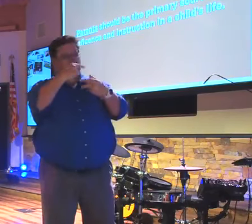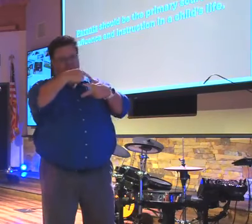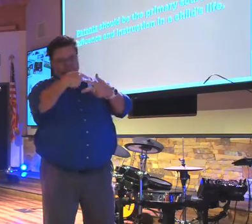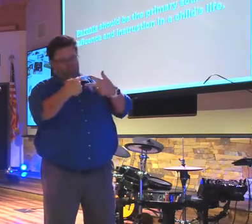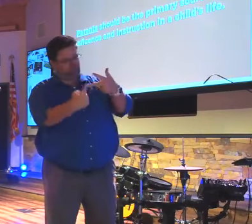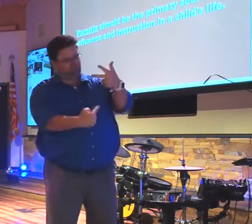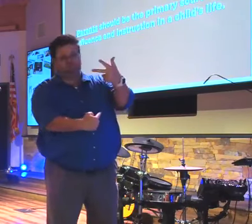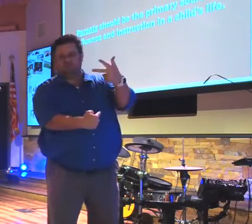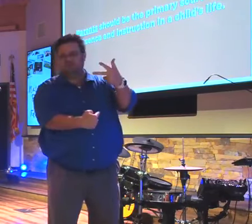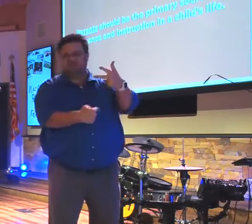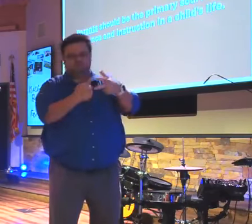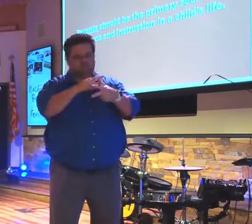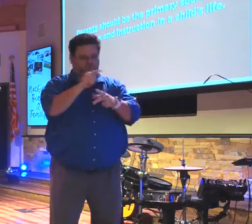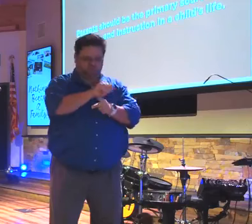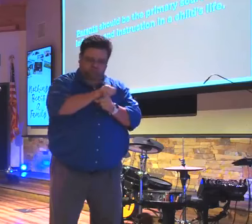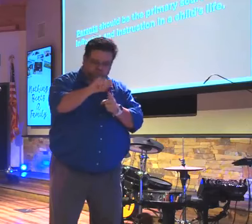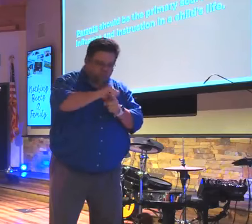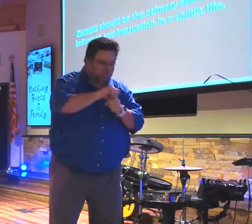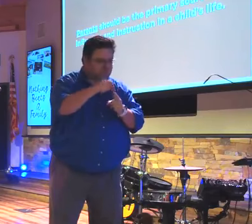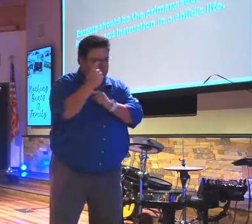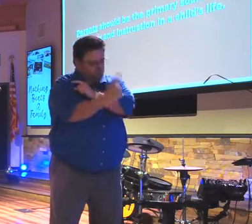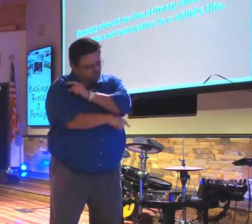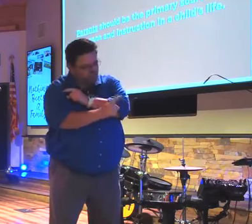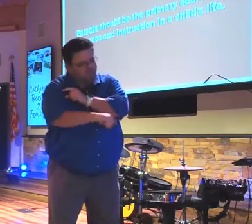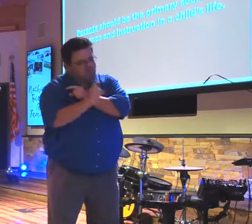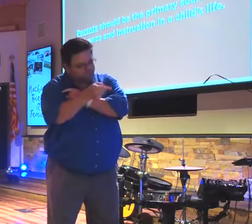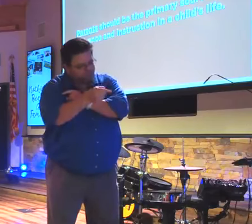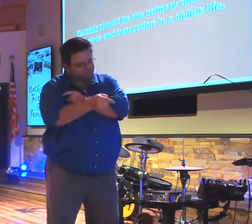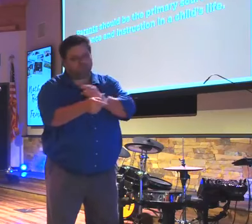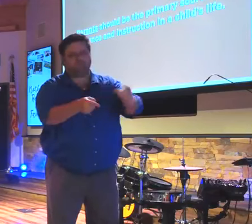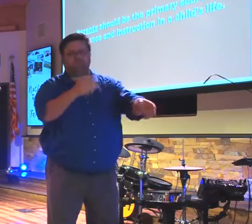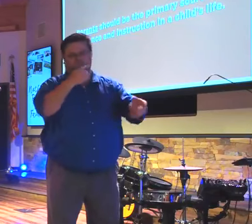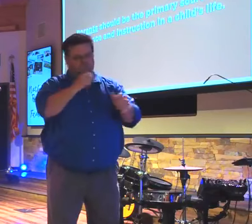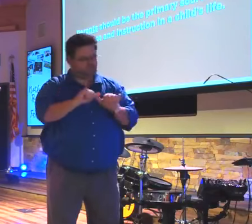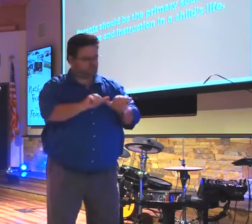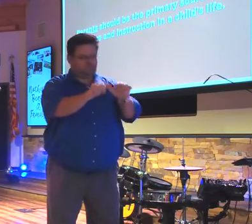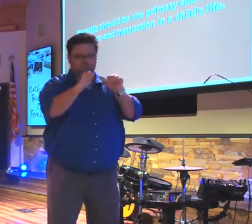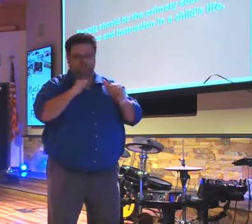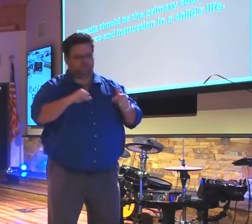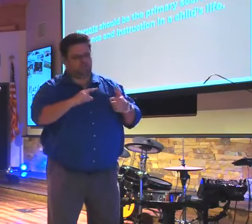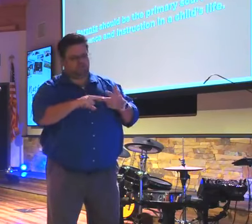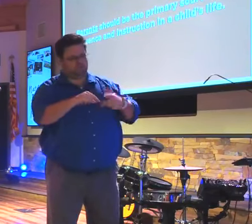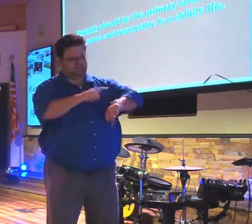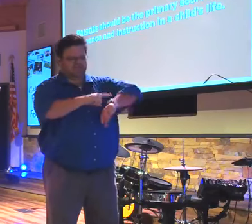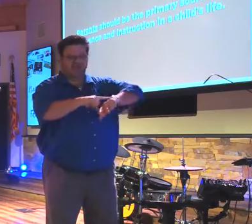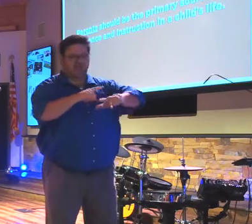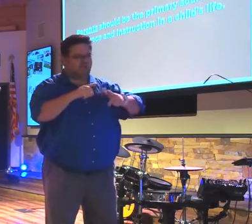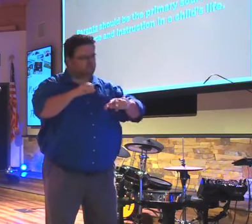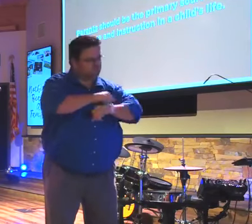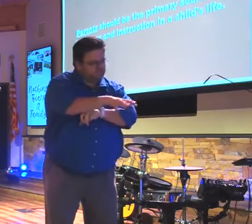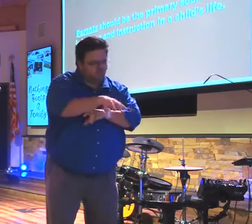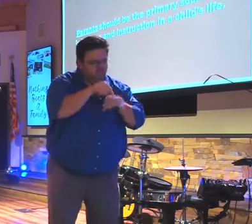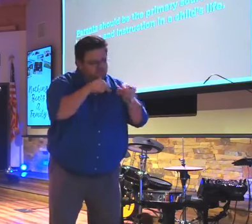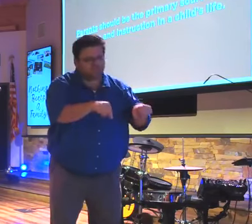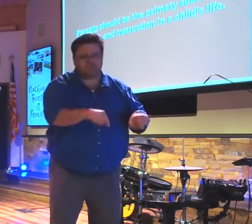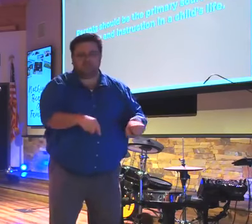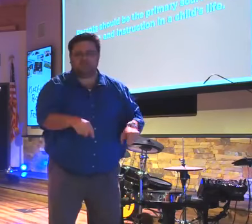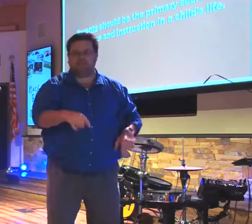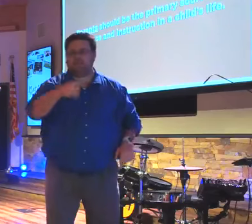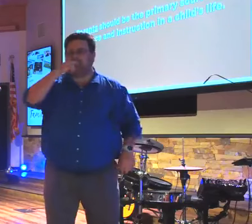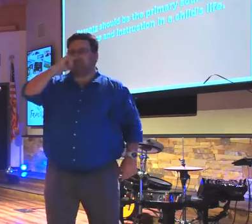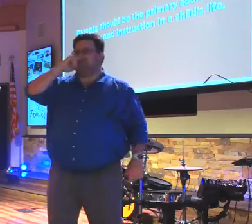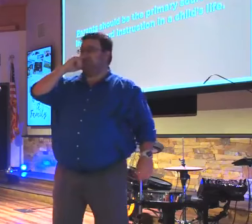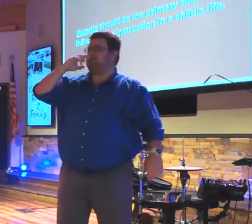they proactively trained their kids in the right way. They corrected them pretty consistently, spent ample amounts of time with them. The kids